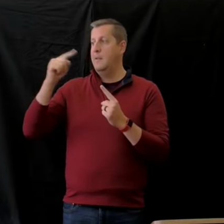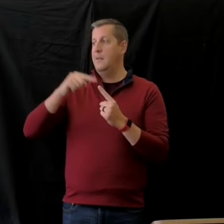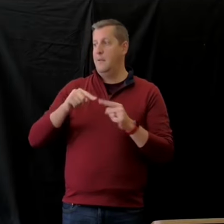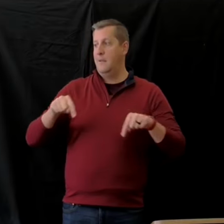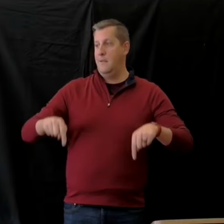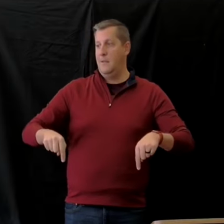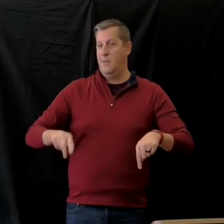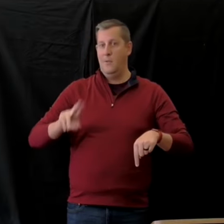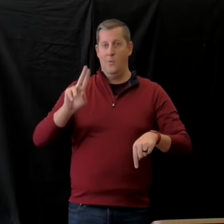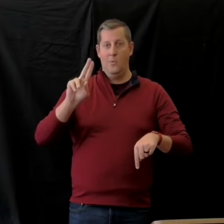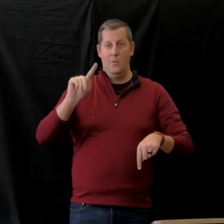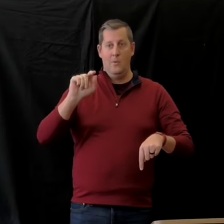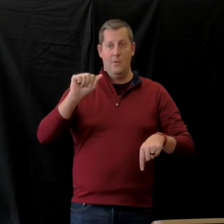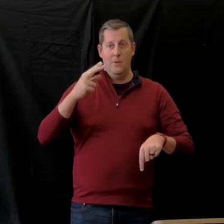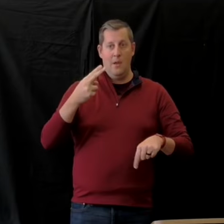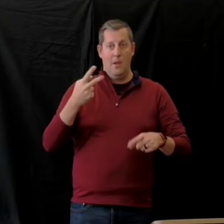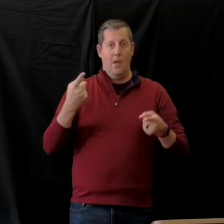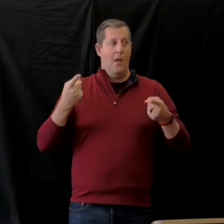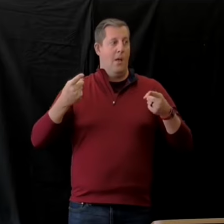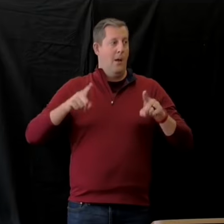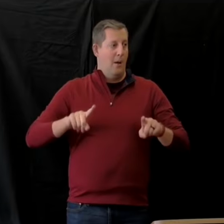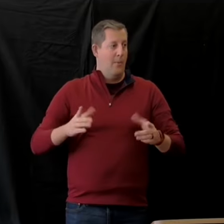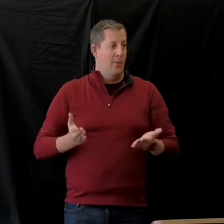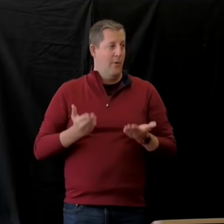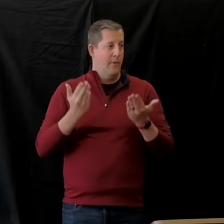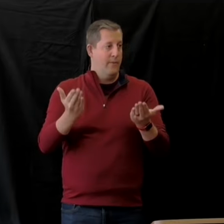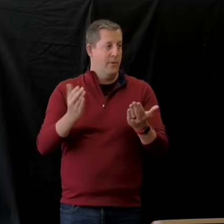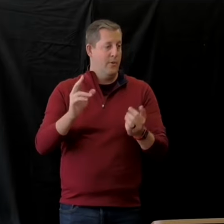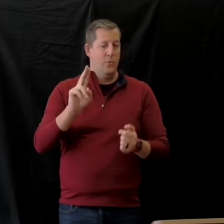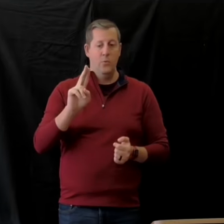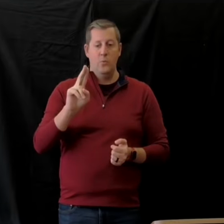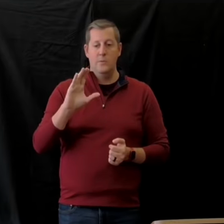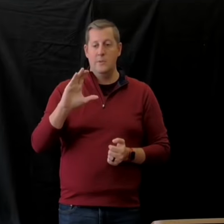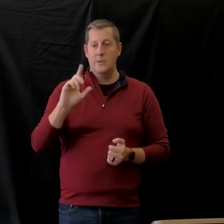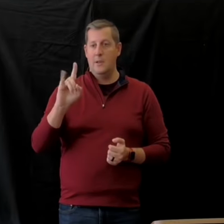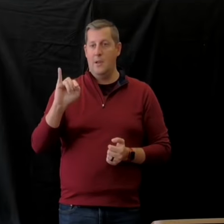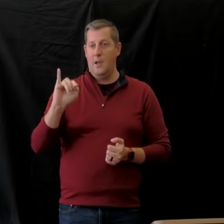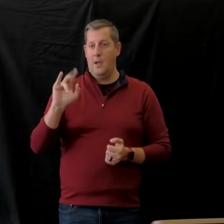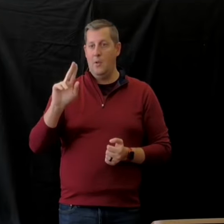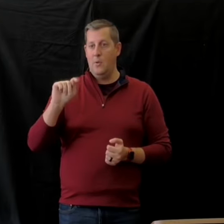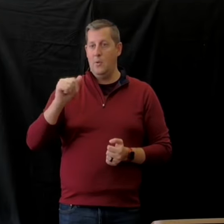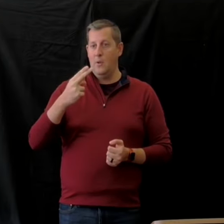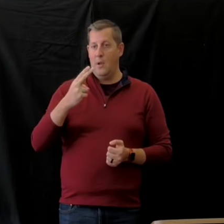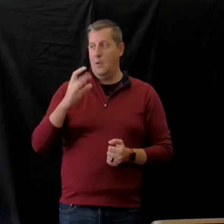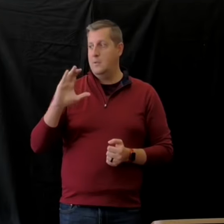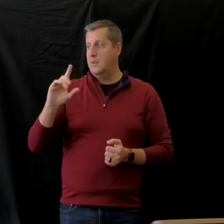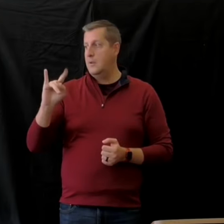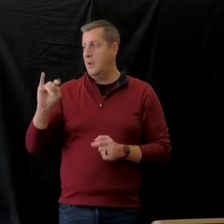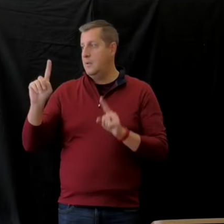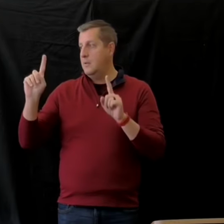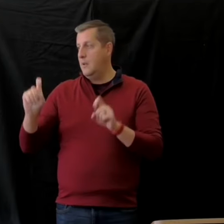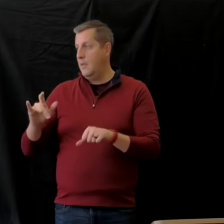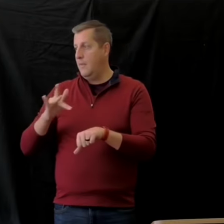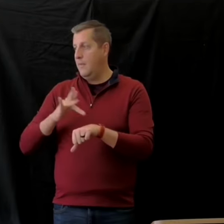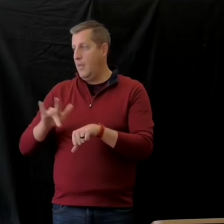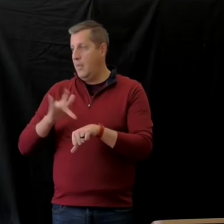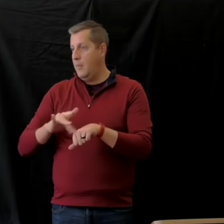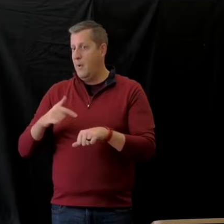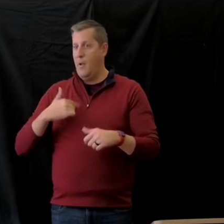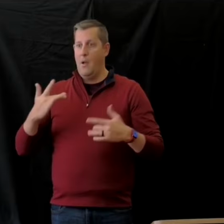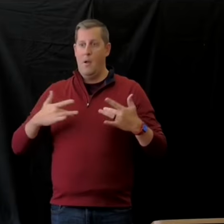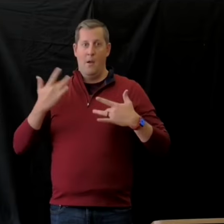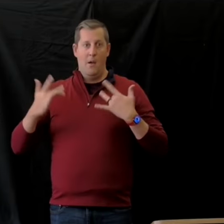there weren't any tests. So I had to wait until Utah offered the test.